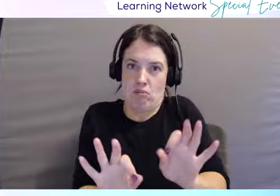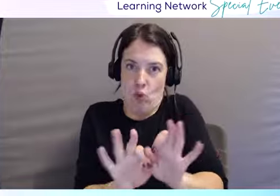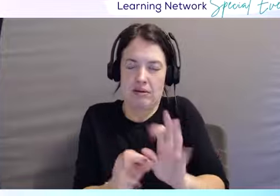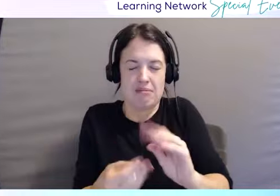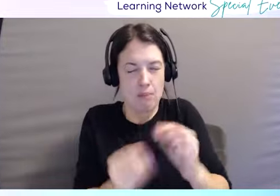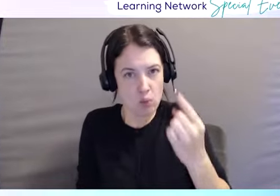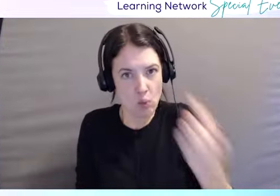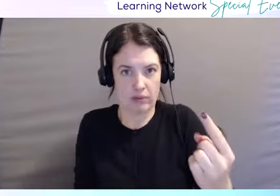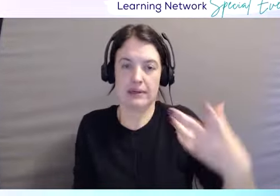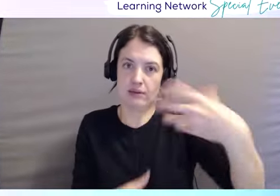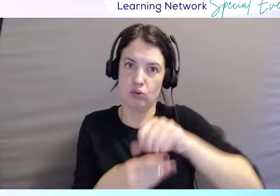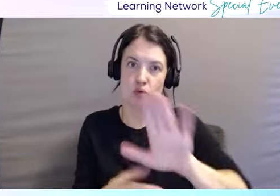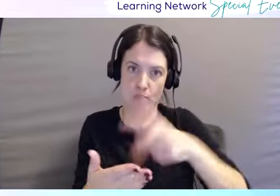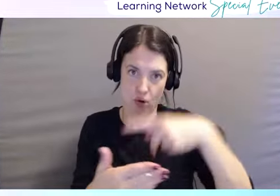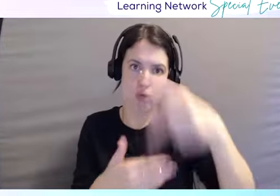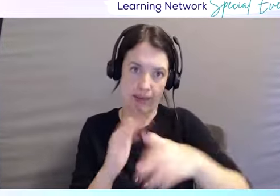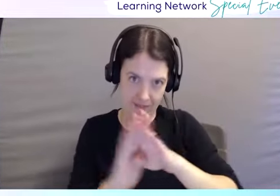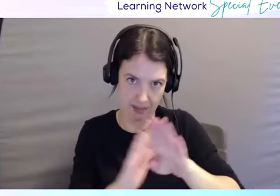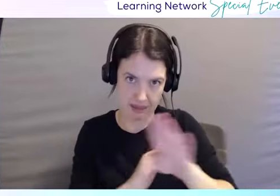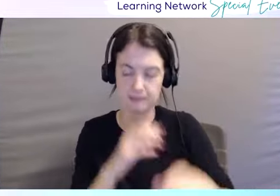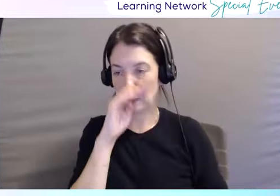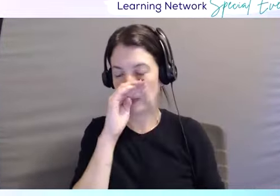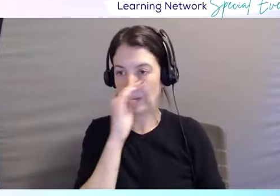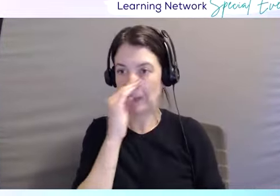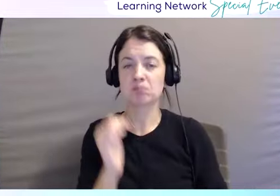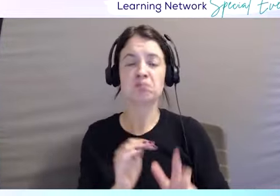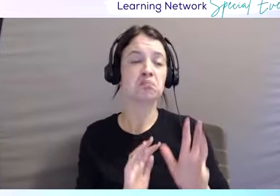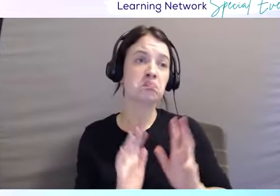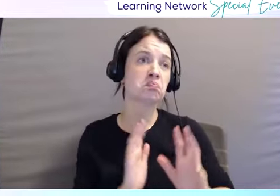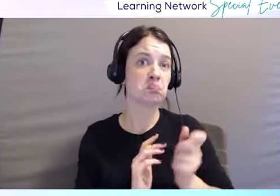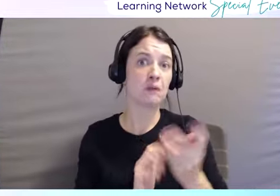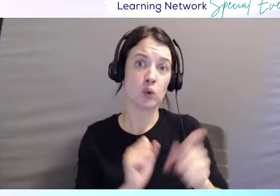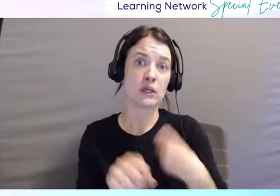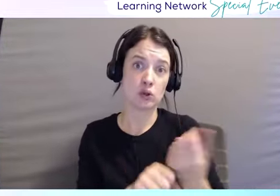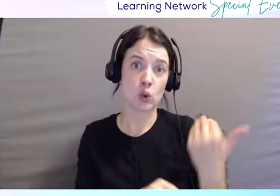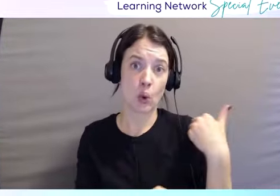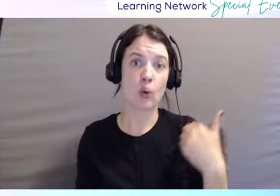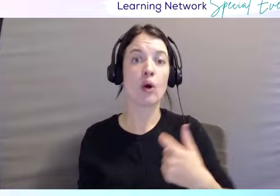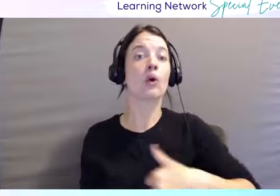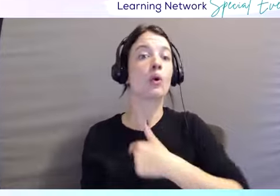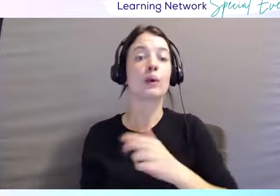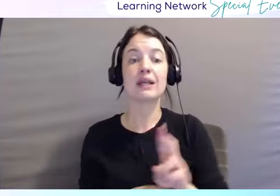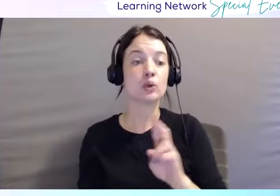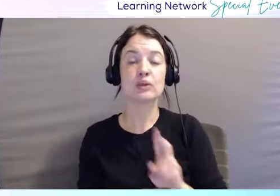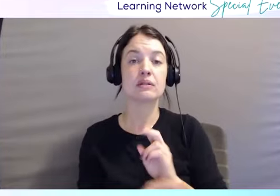programming. Some years ago, we used Jean Kilbourne's